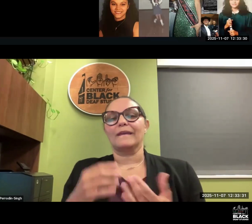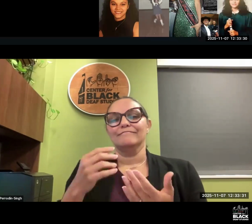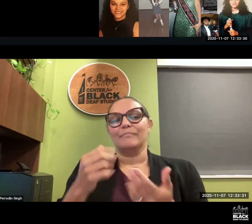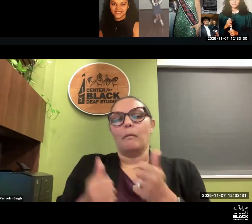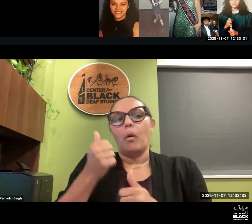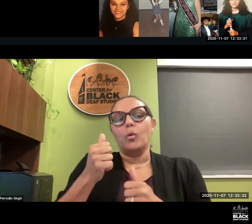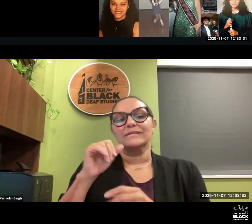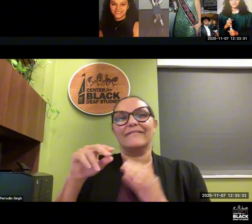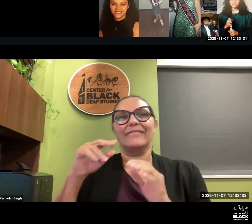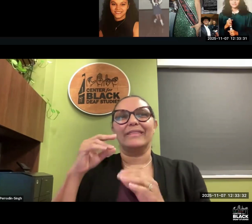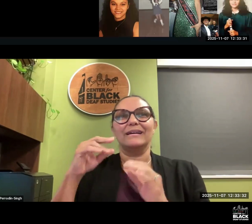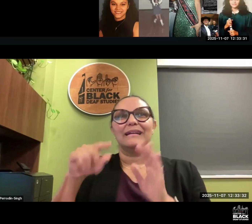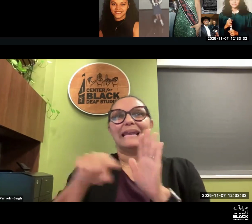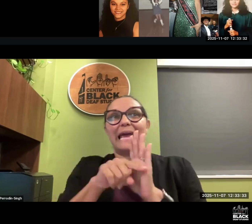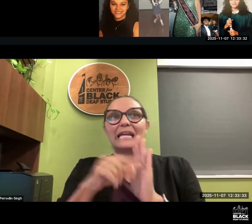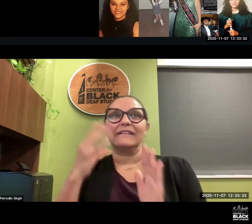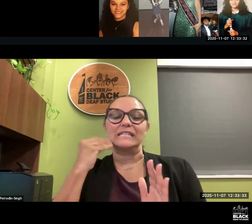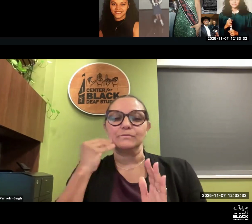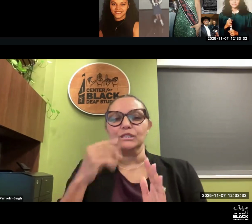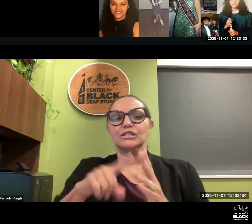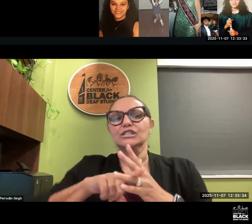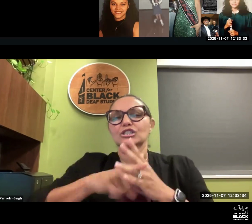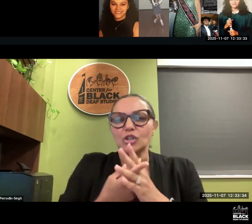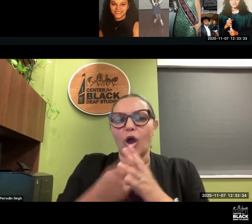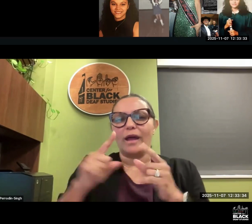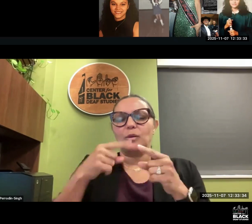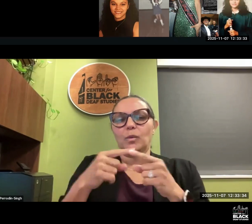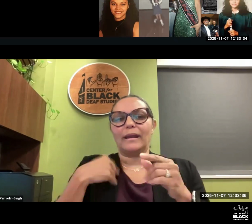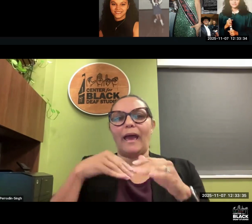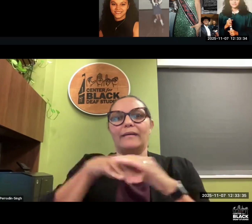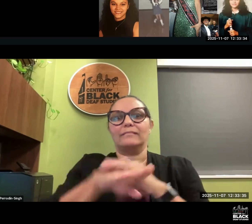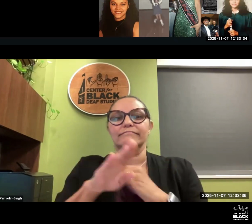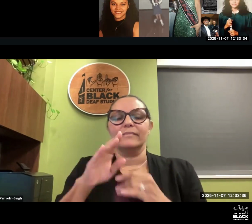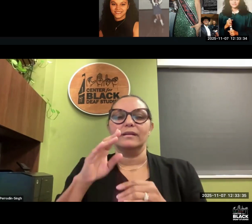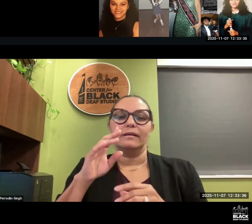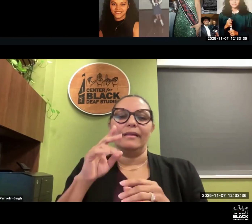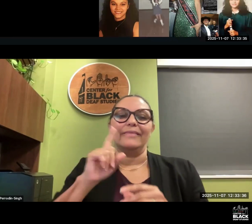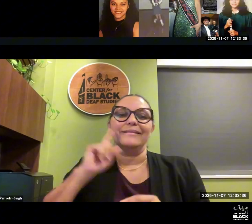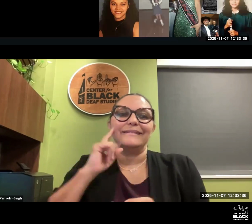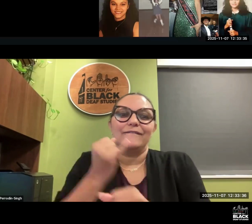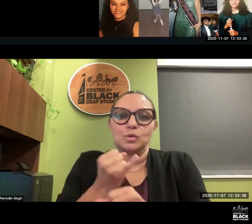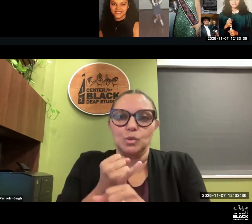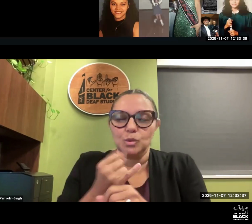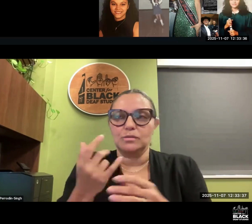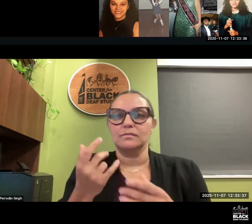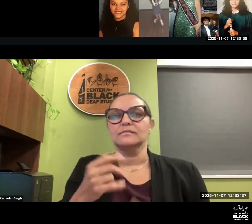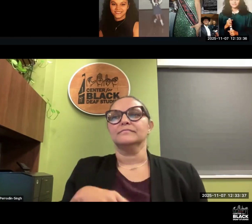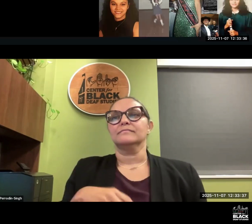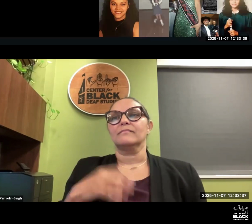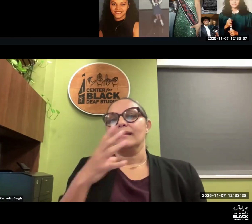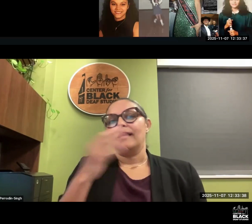my negative experiences. I want to keep it positive. But I do want to acknowledge that a negative experience